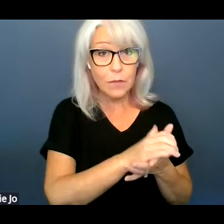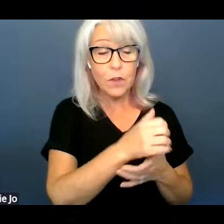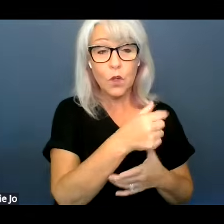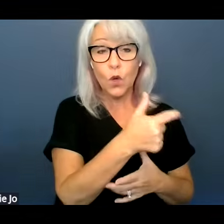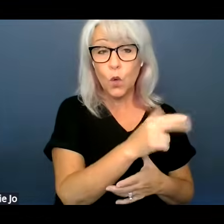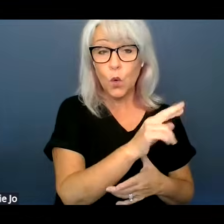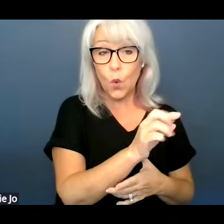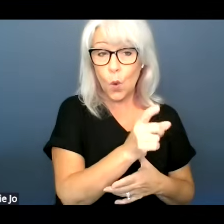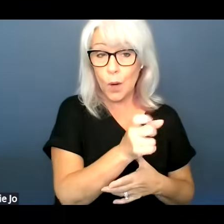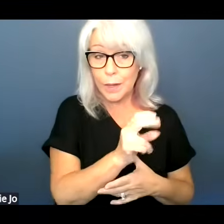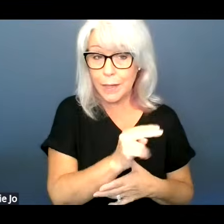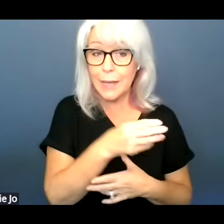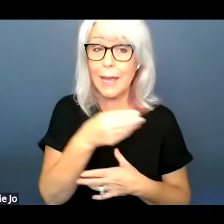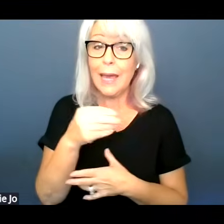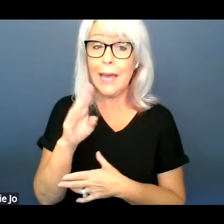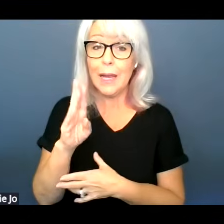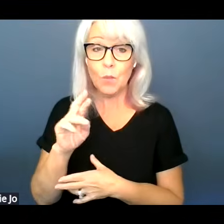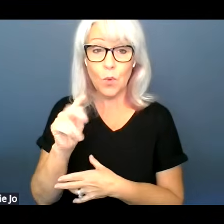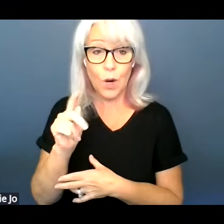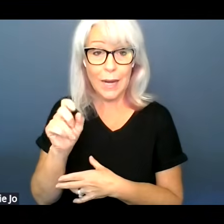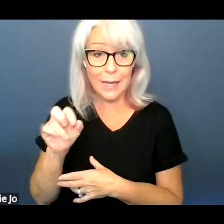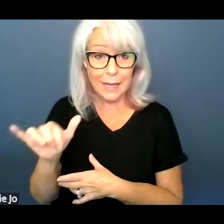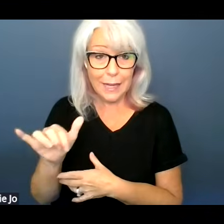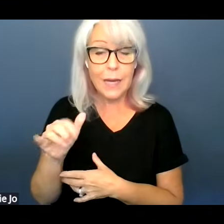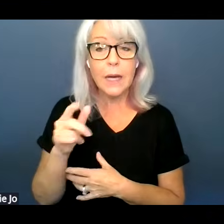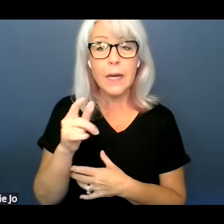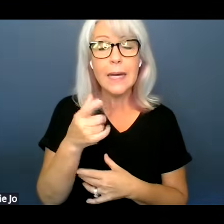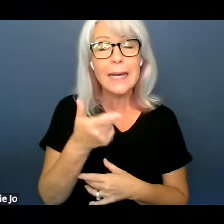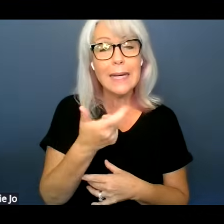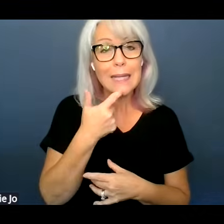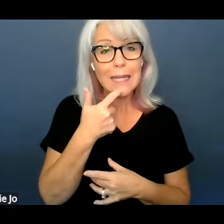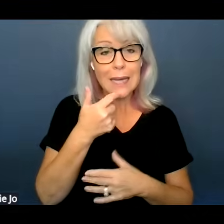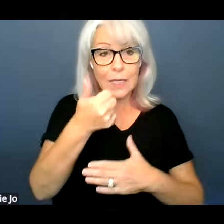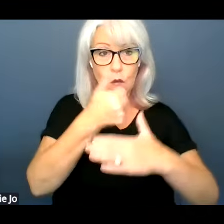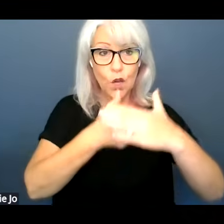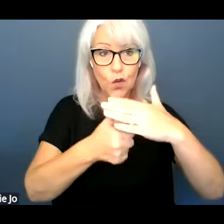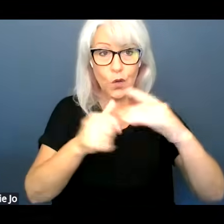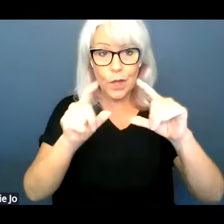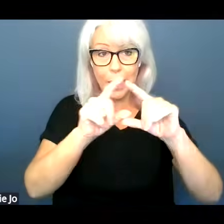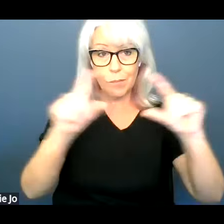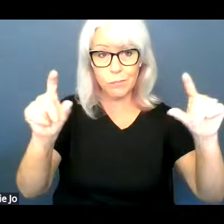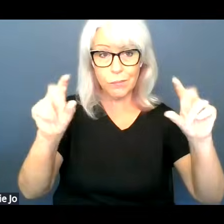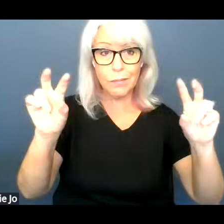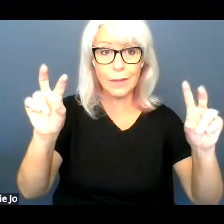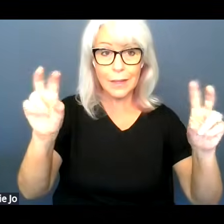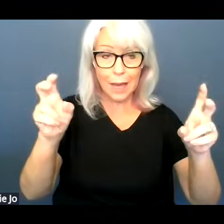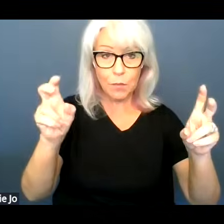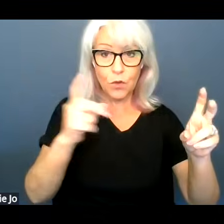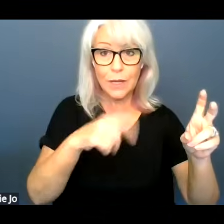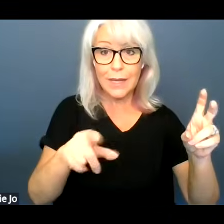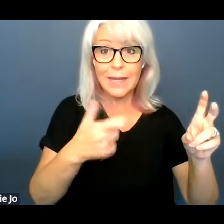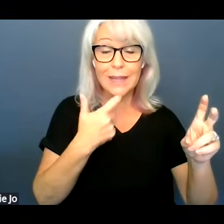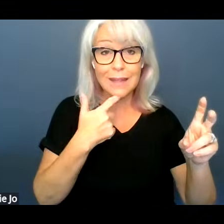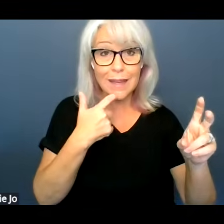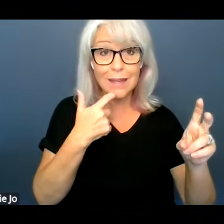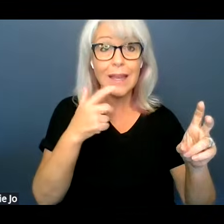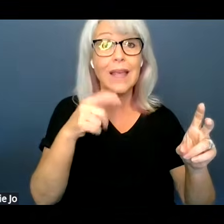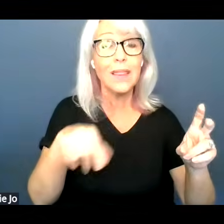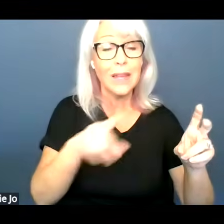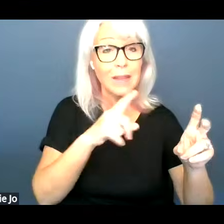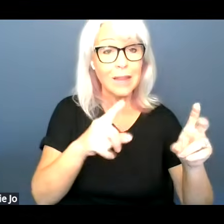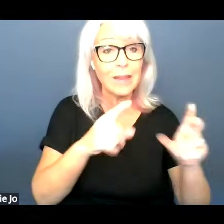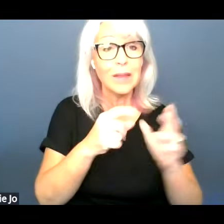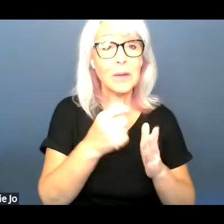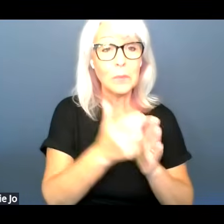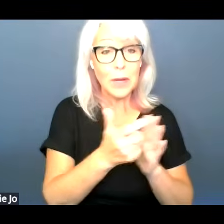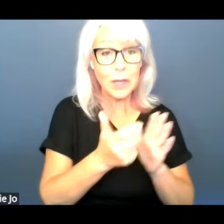say that under the caption, it would say this proposed statutory initiative would,